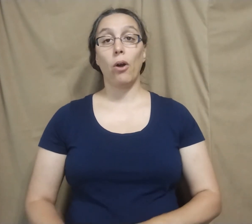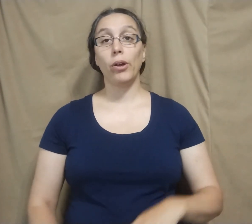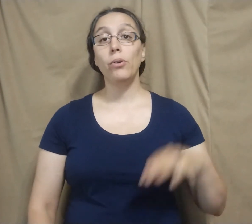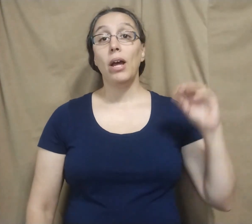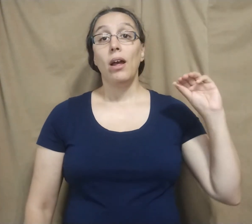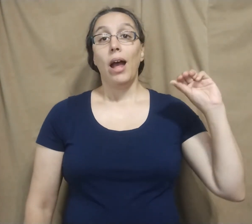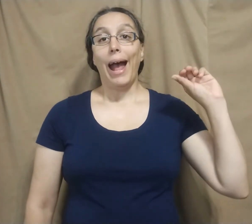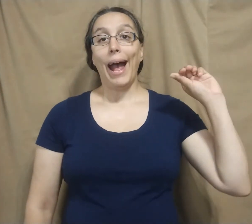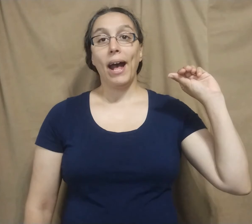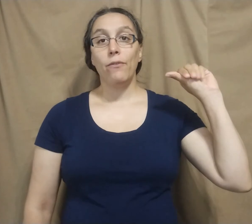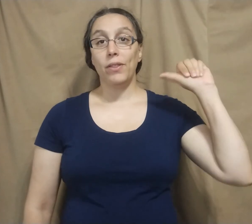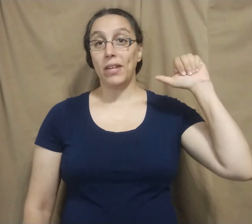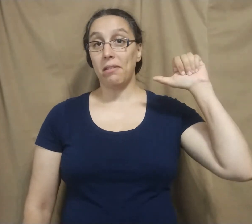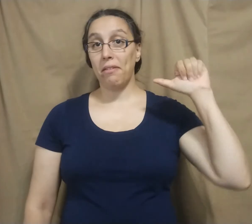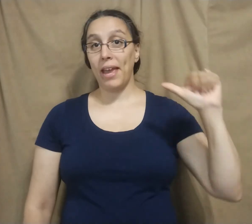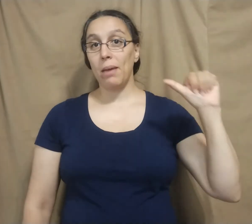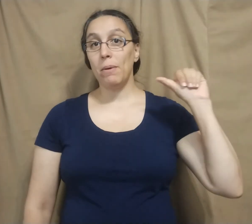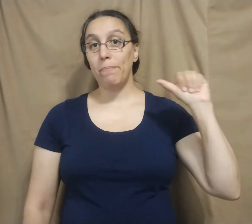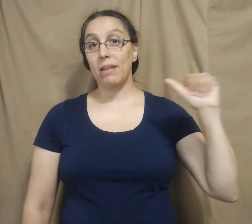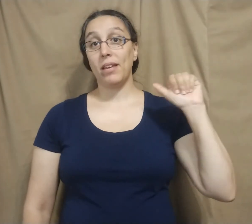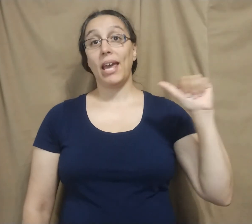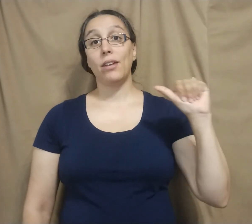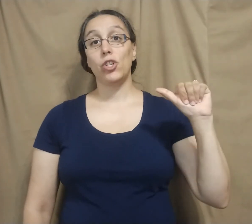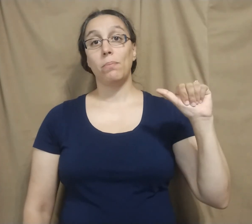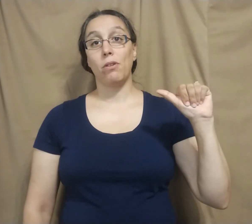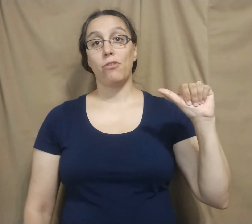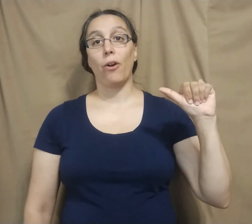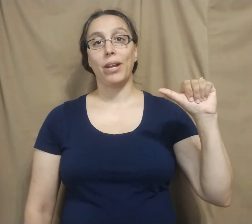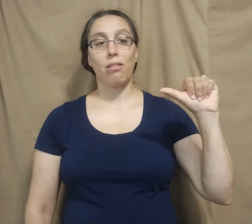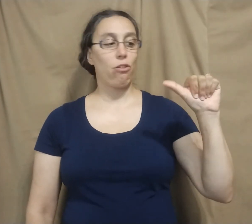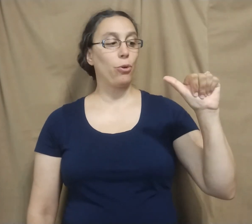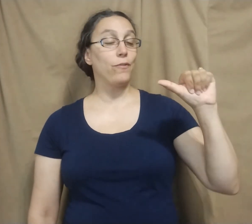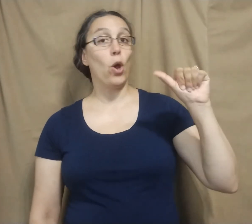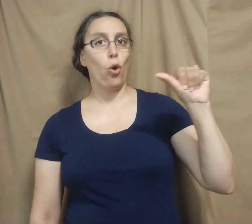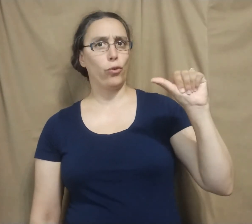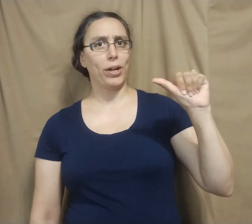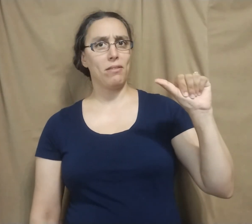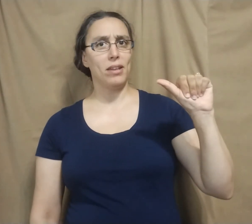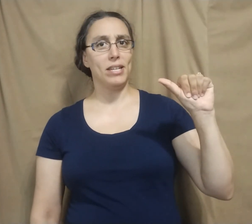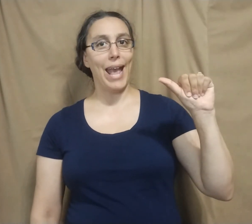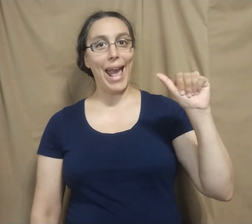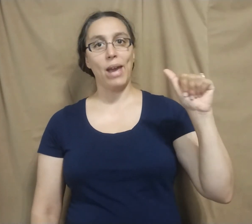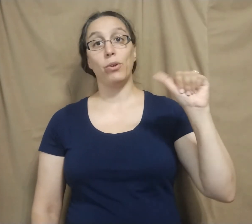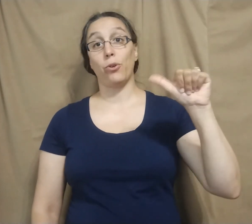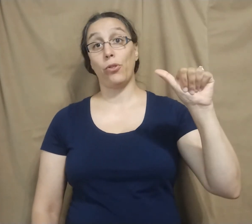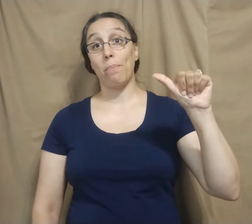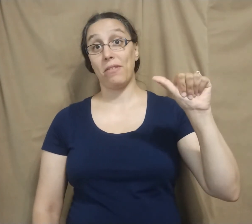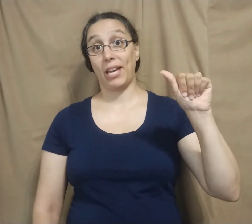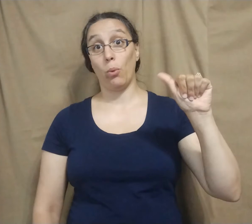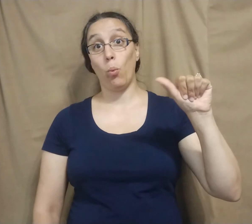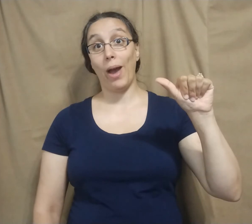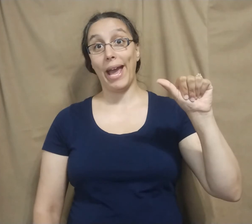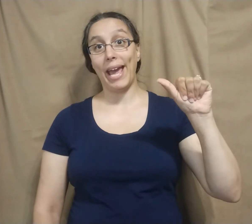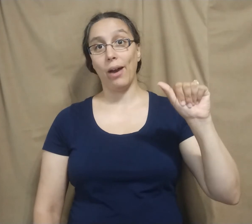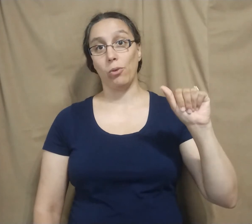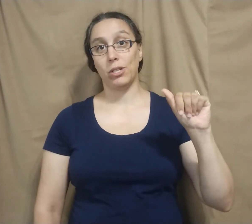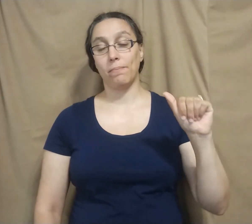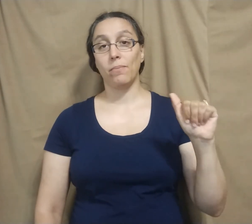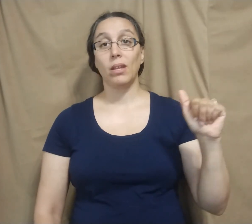tomorrow have the same basic hand shape to start. It's sort of an overextended A with your thumb sticking way out.